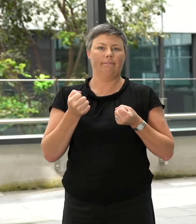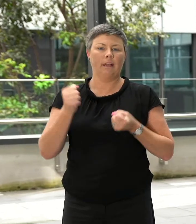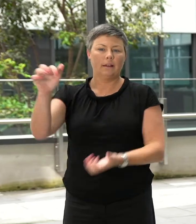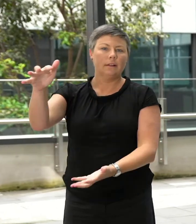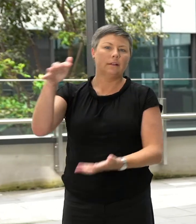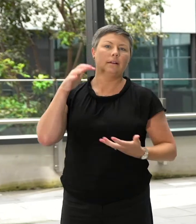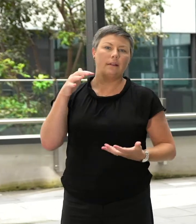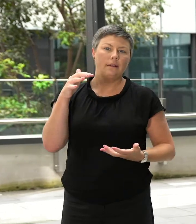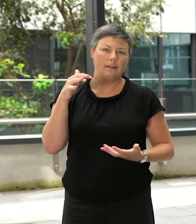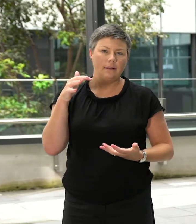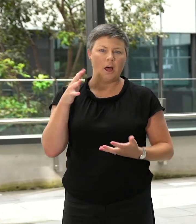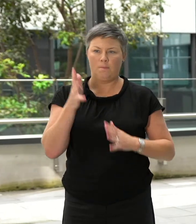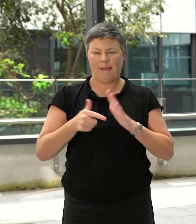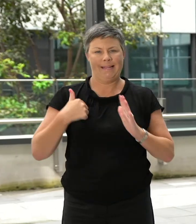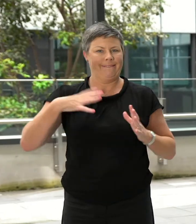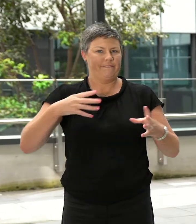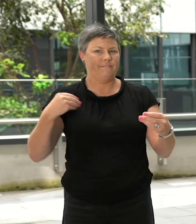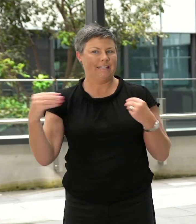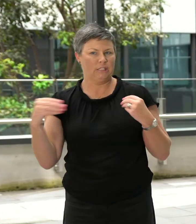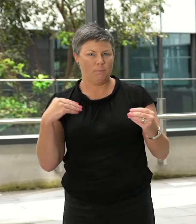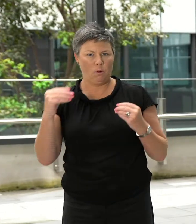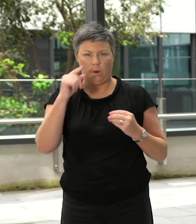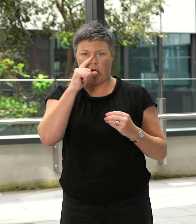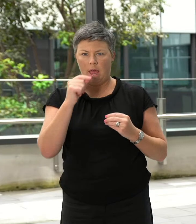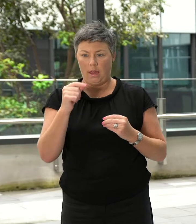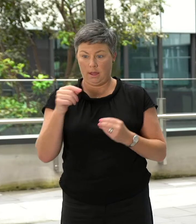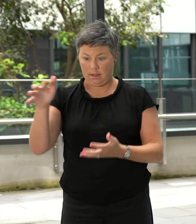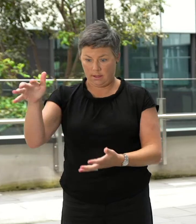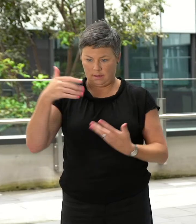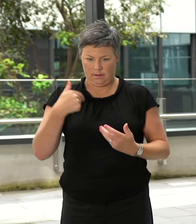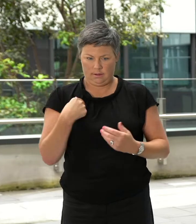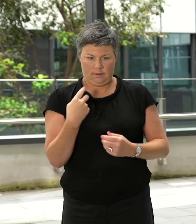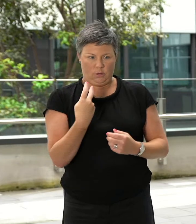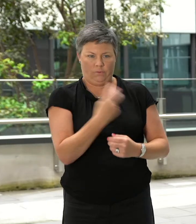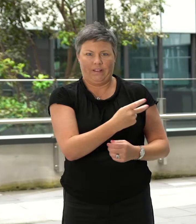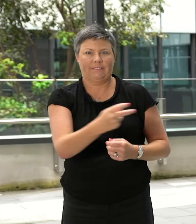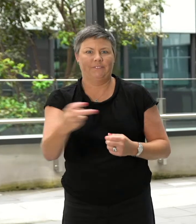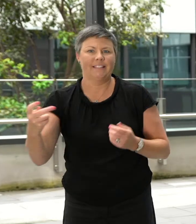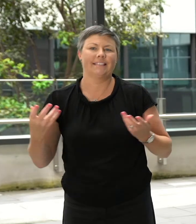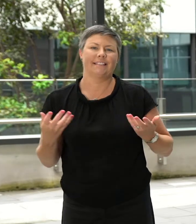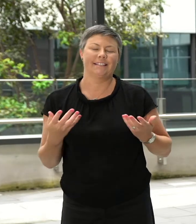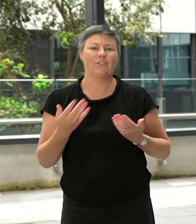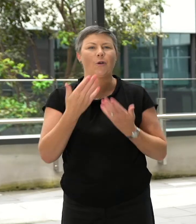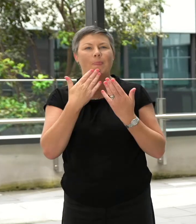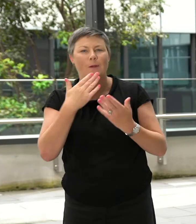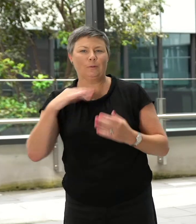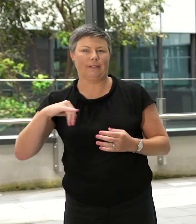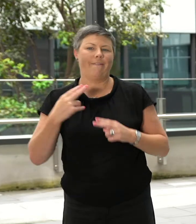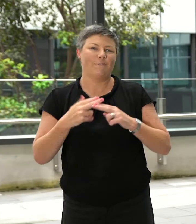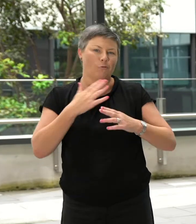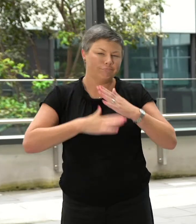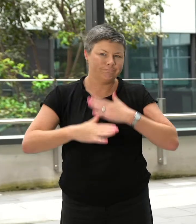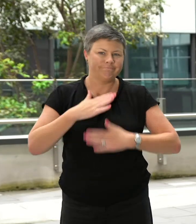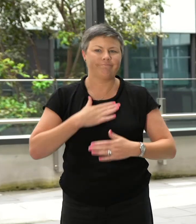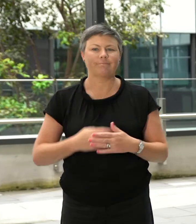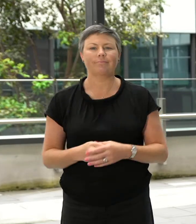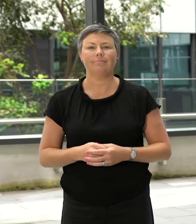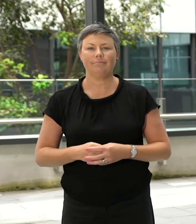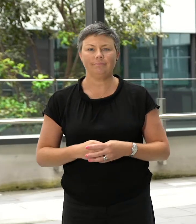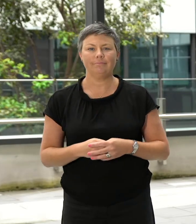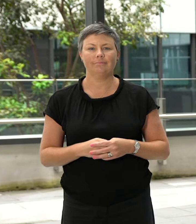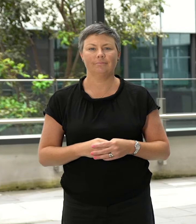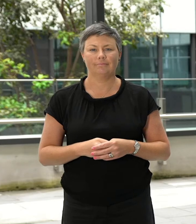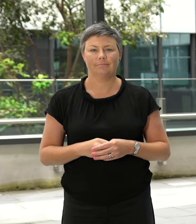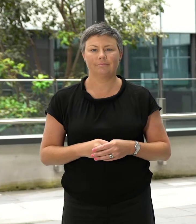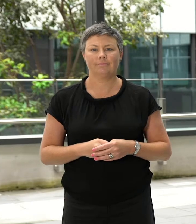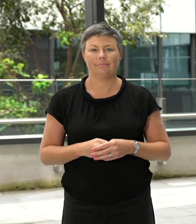adapt to make sure that we can utilise the vaccines that have come in, and I want to thank all the staff for doing that. So over our first